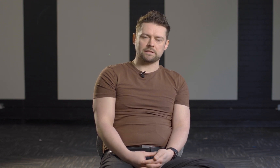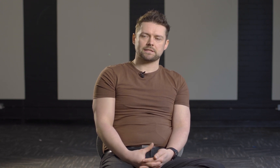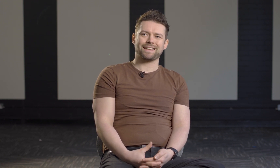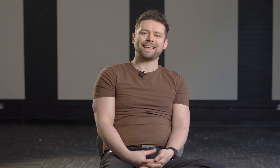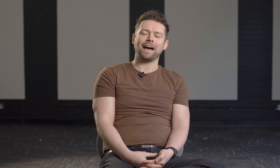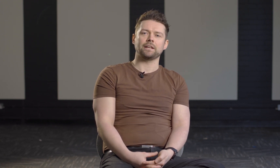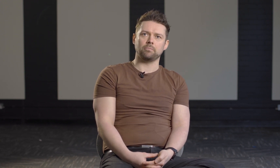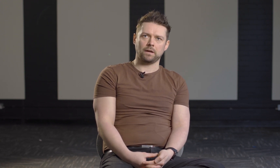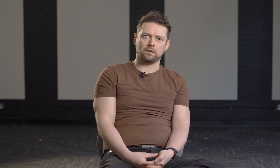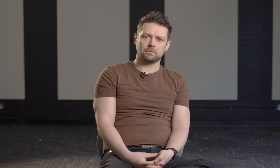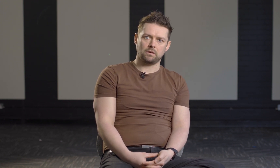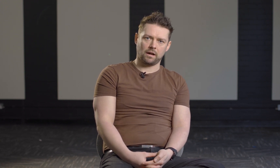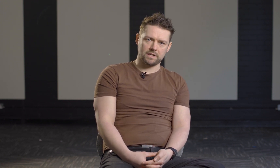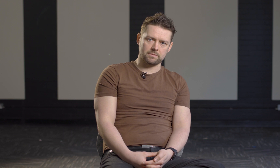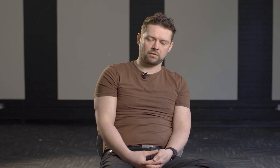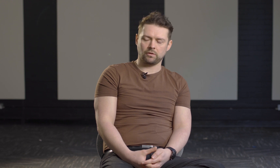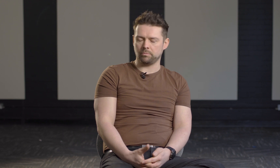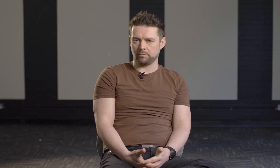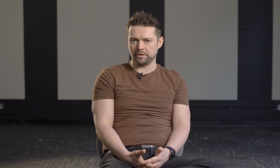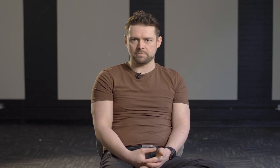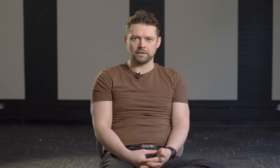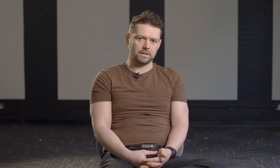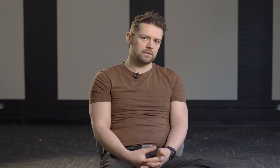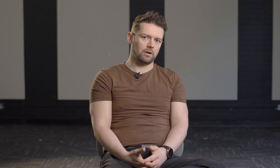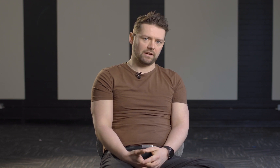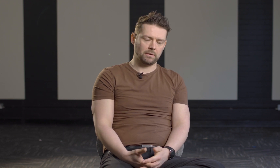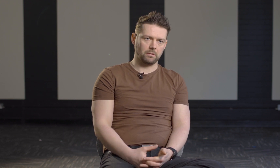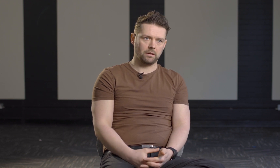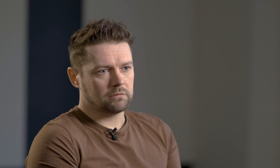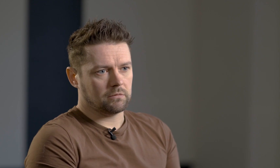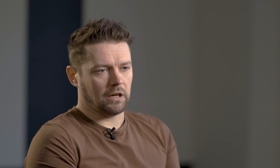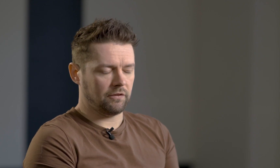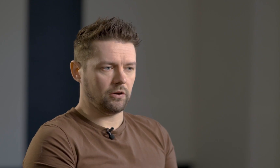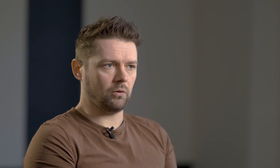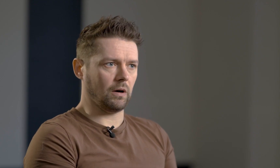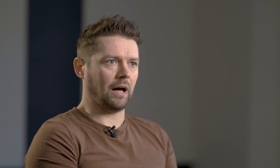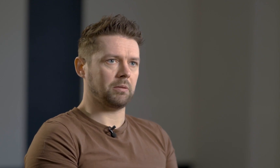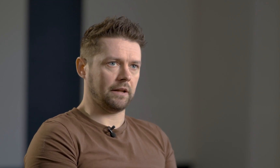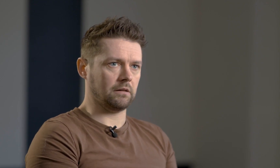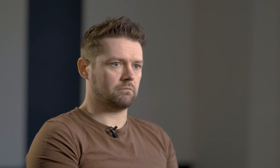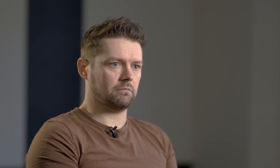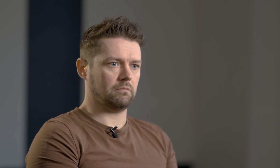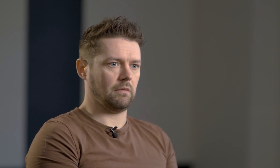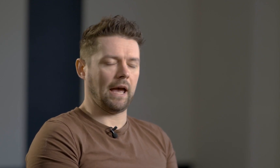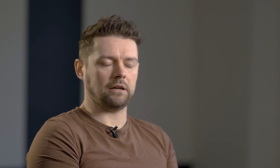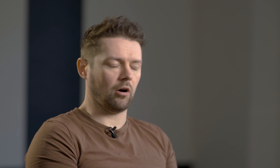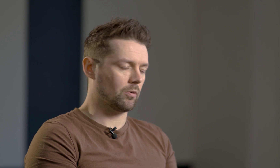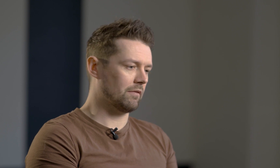event, can it be accessible for people with disabilities or deaf people? If you are planning any corporate